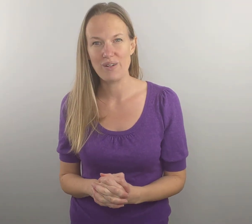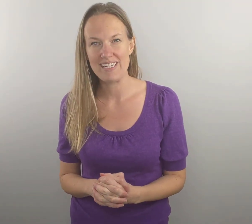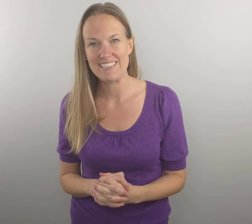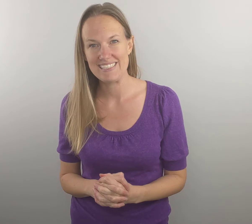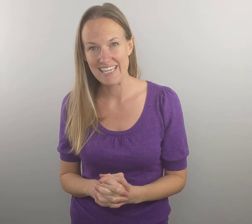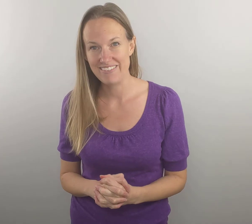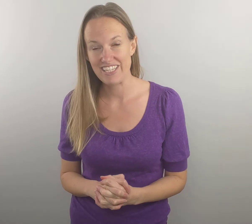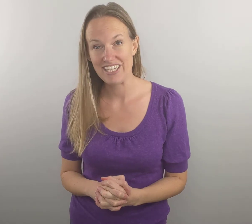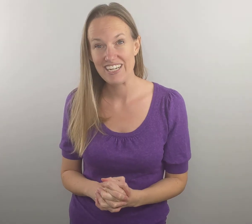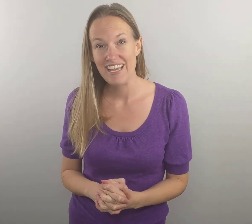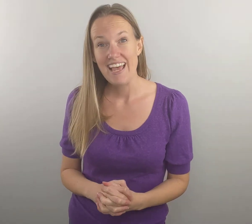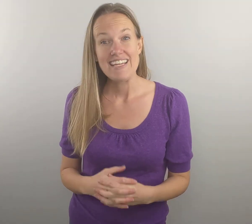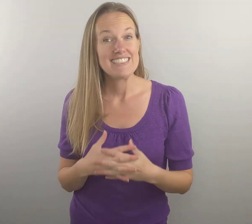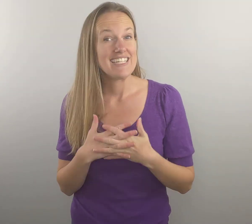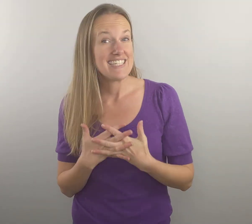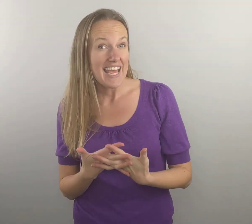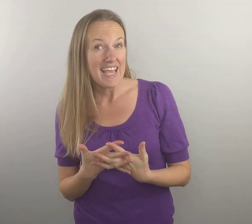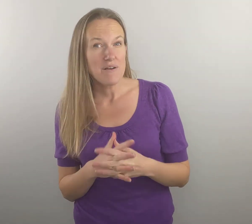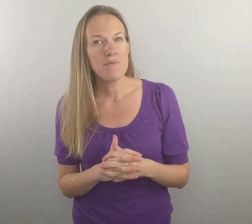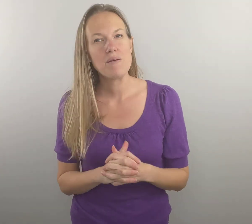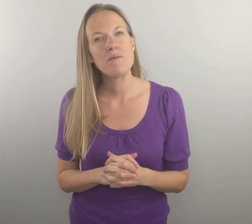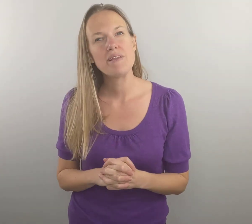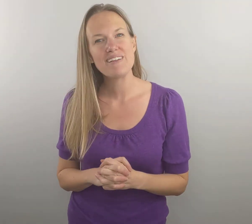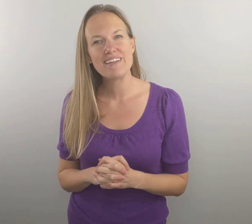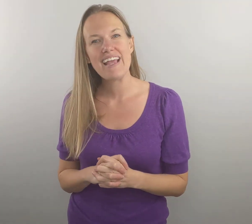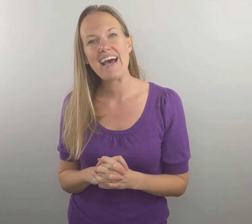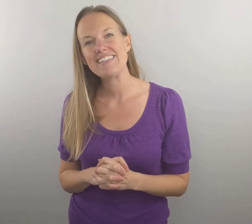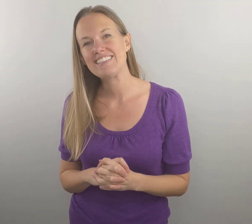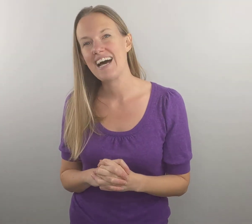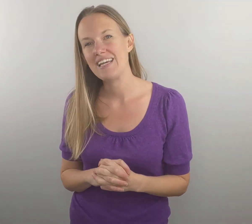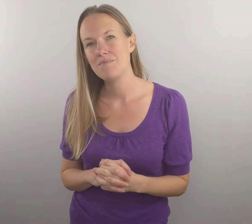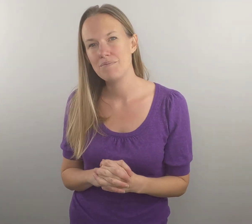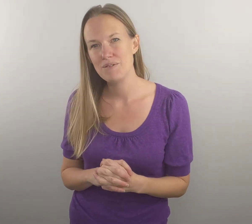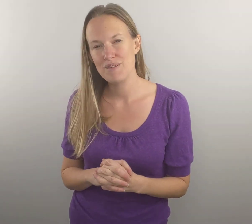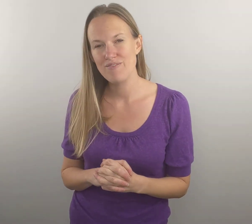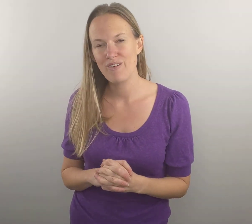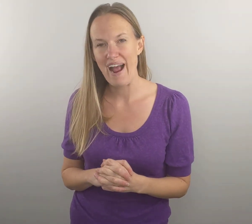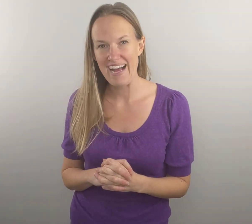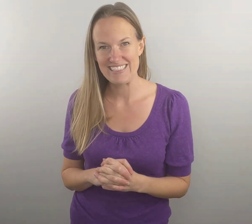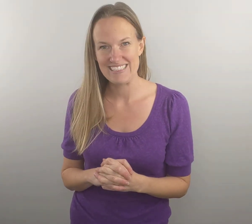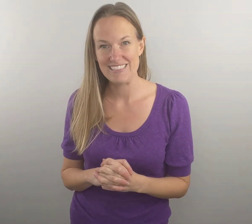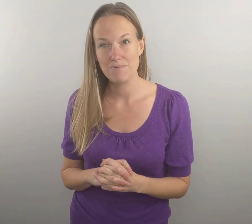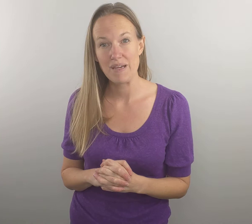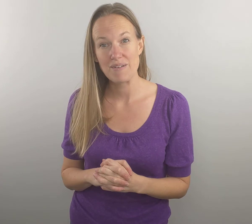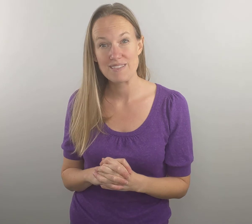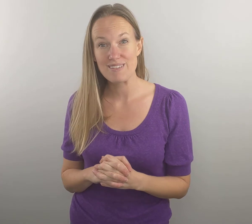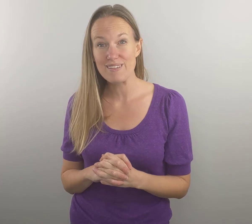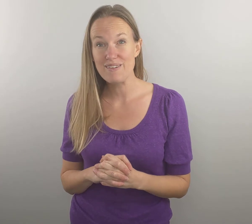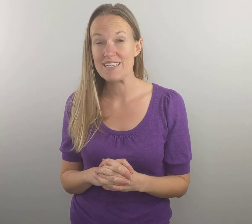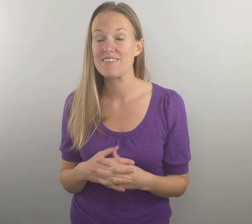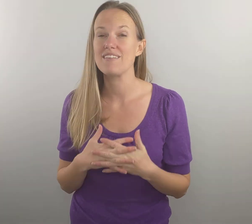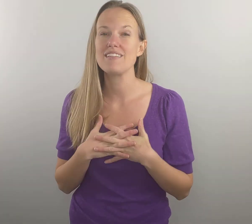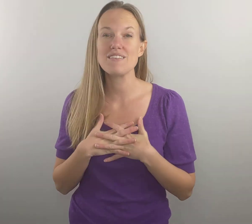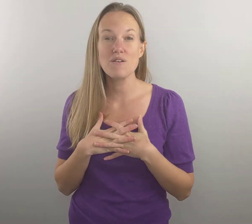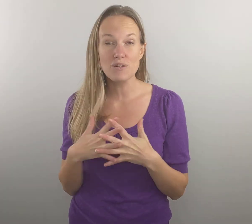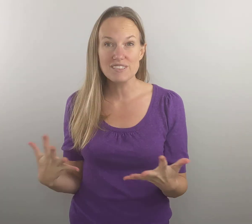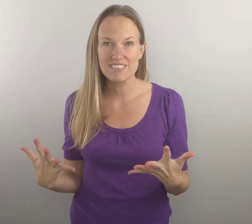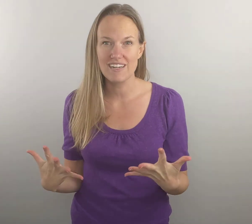and Savior. Today we will be learning how to sign Beauty for Ashes by Crystal Lewis. So this is an older